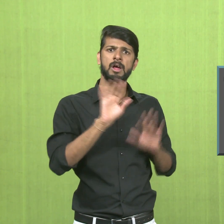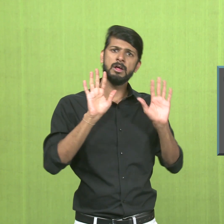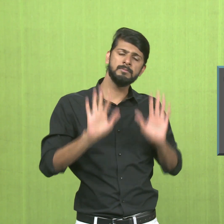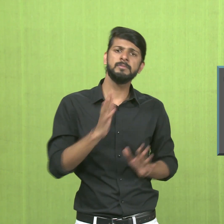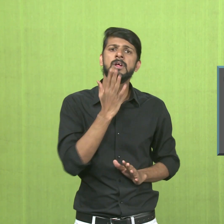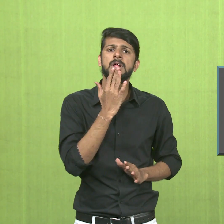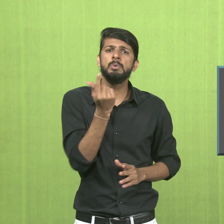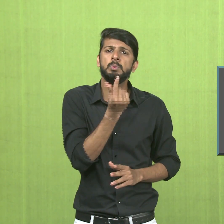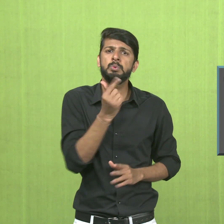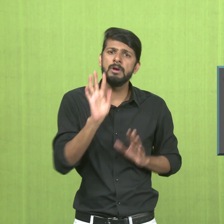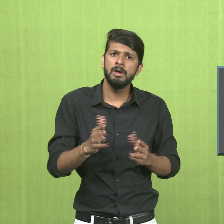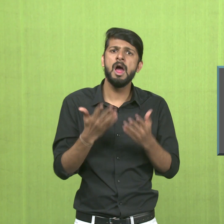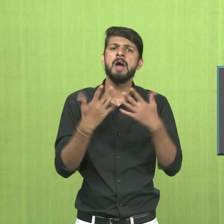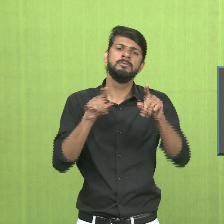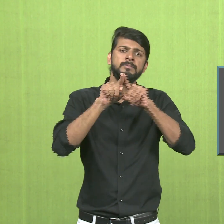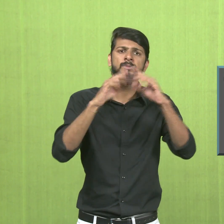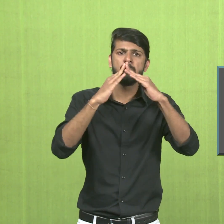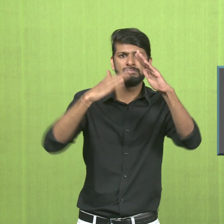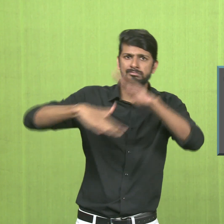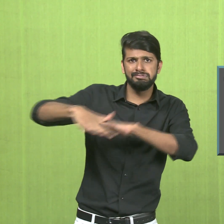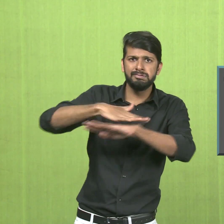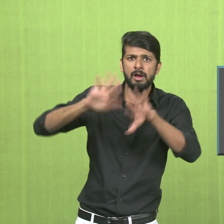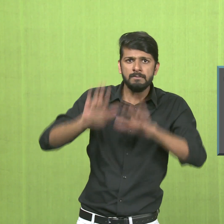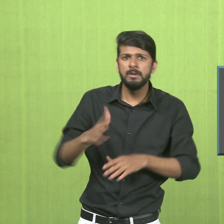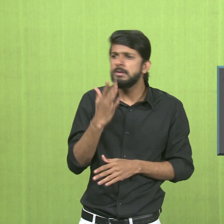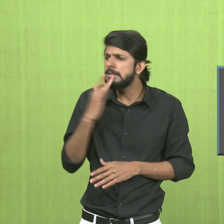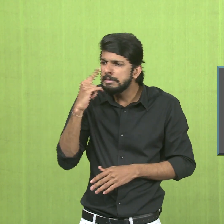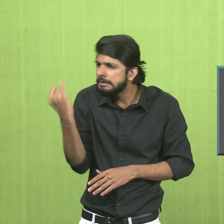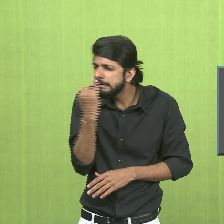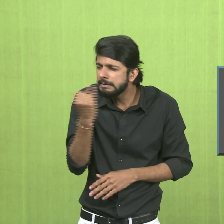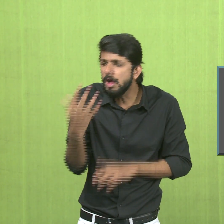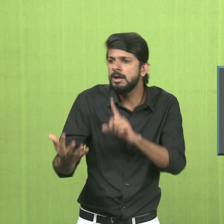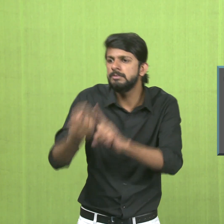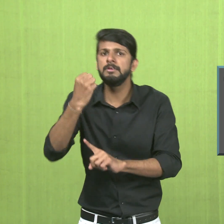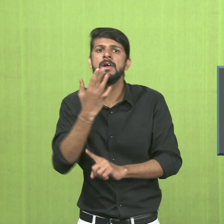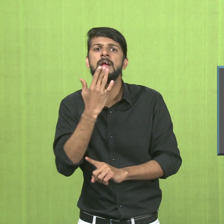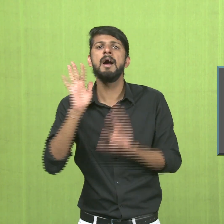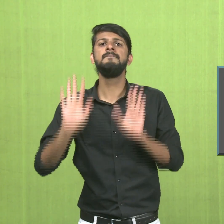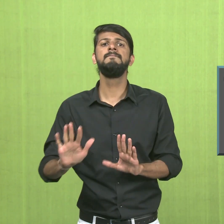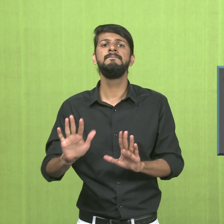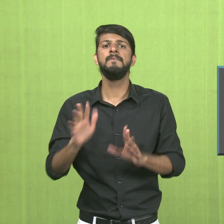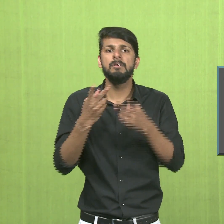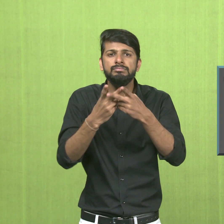what is special is that all the colors are made by